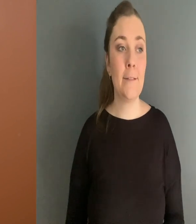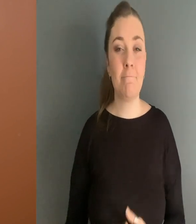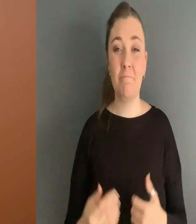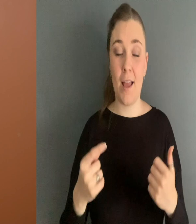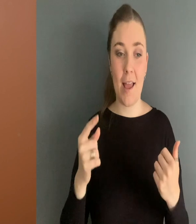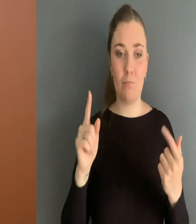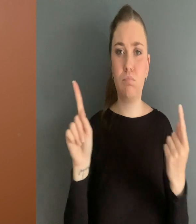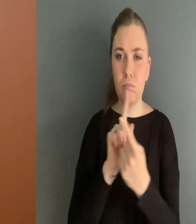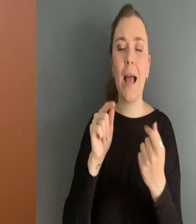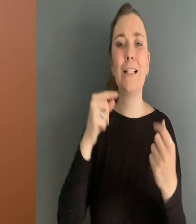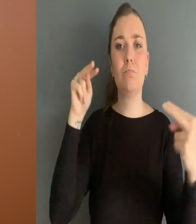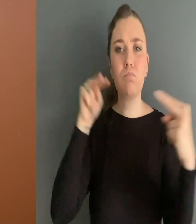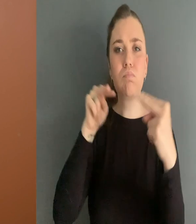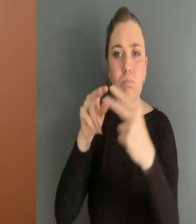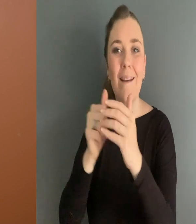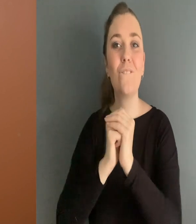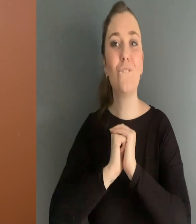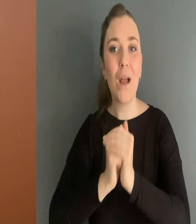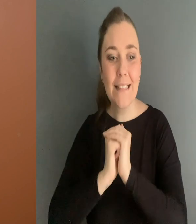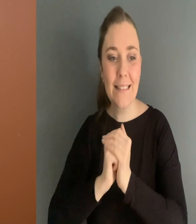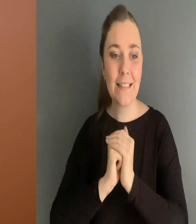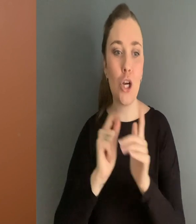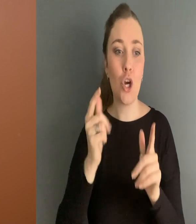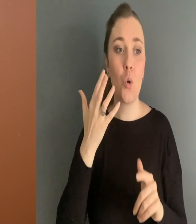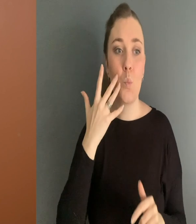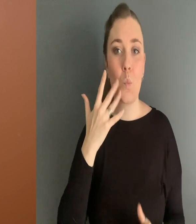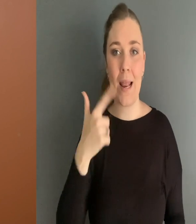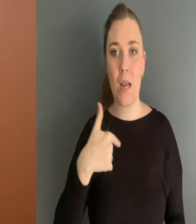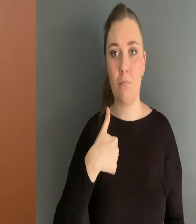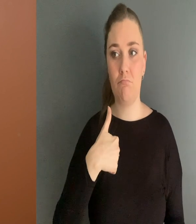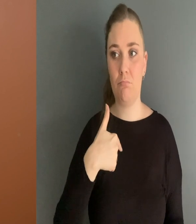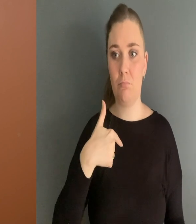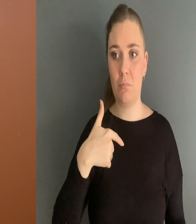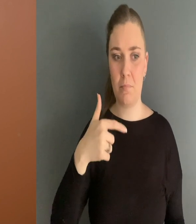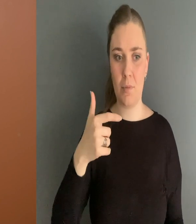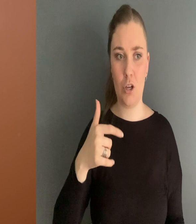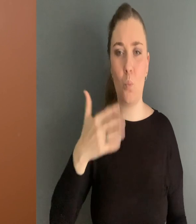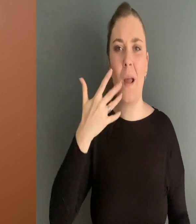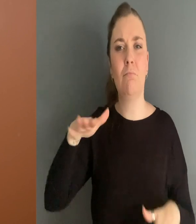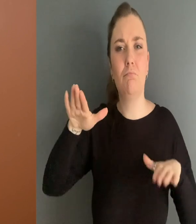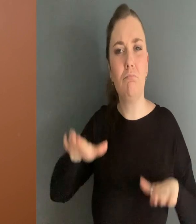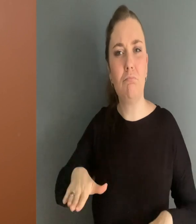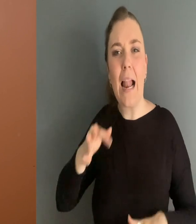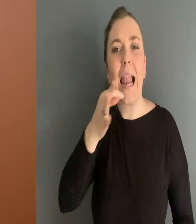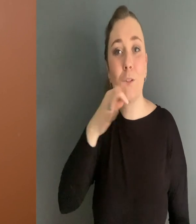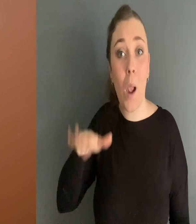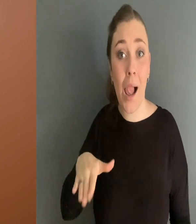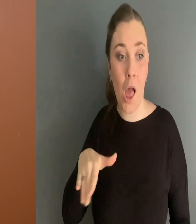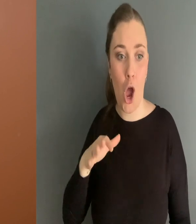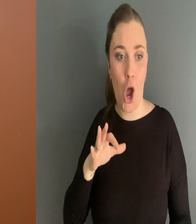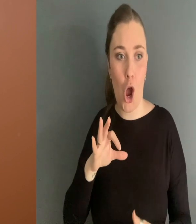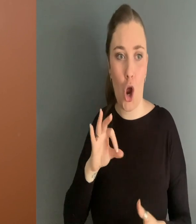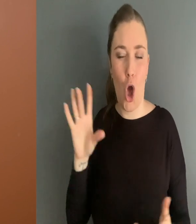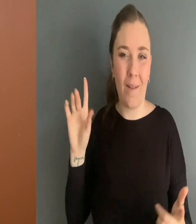I saw a lot of my friends like when I was when I used to be very little and I haven't met them